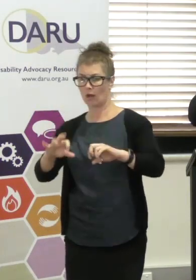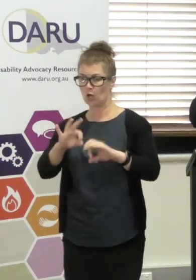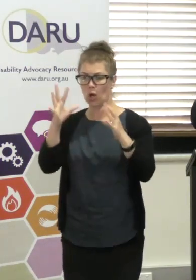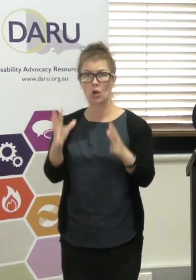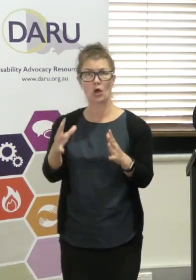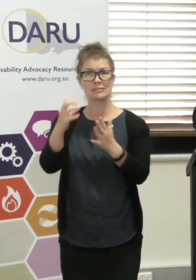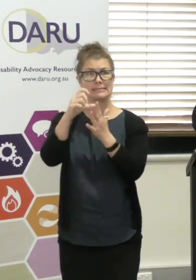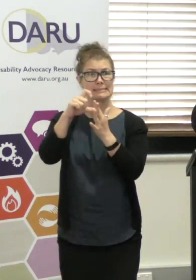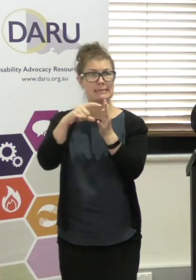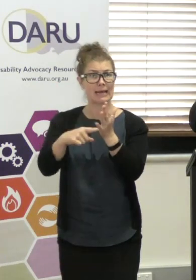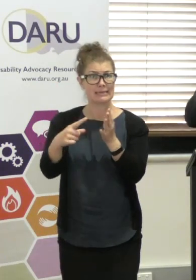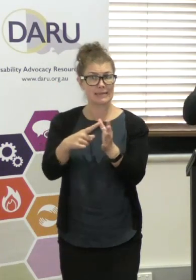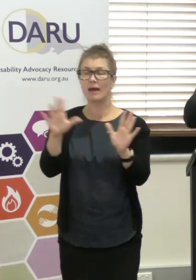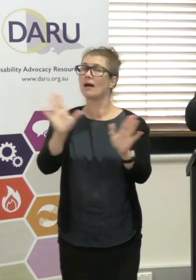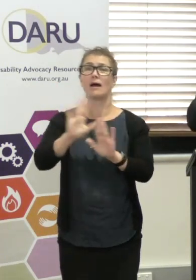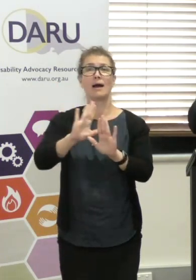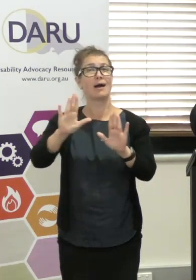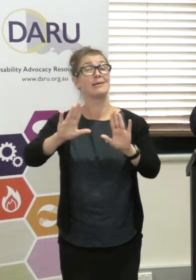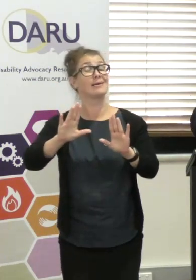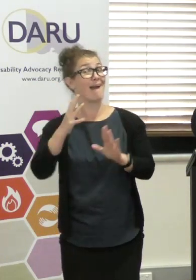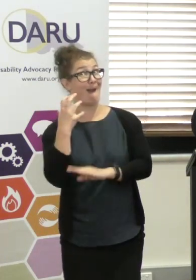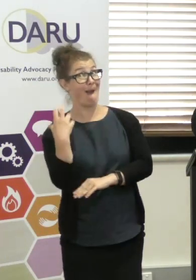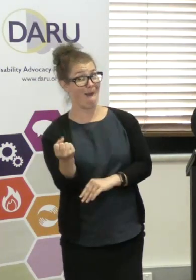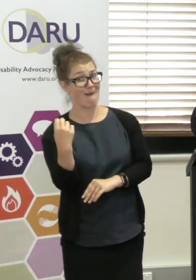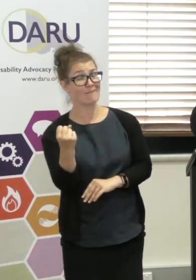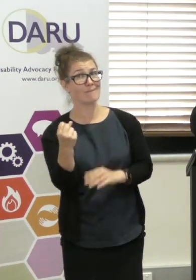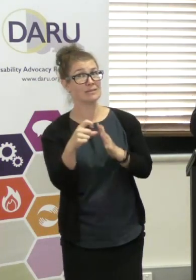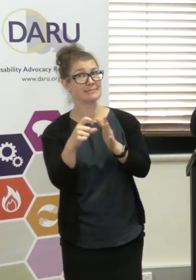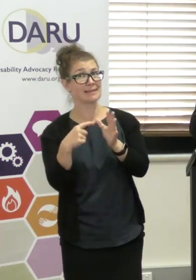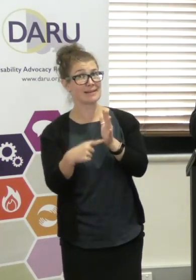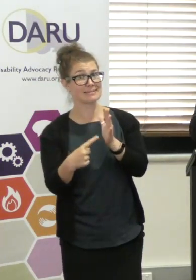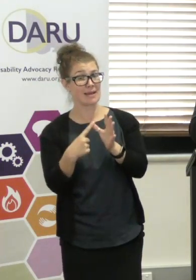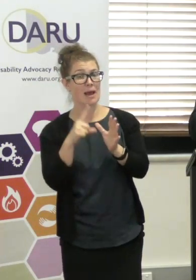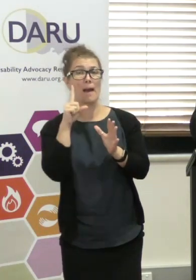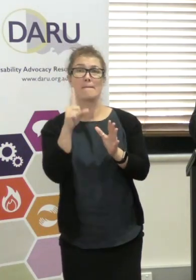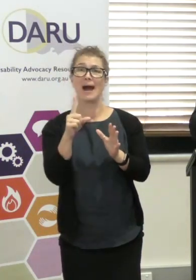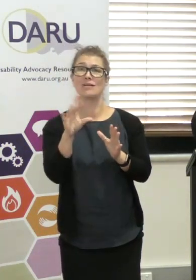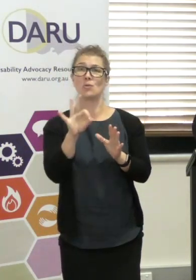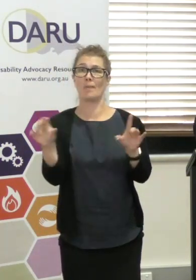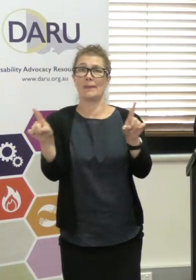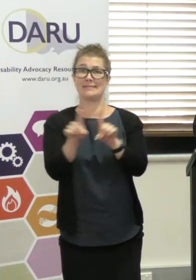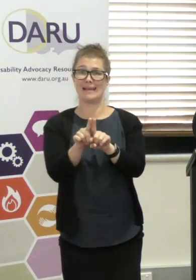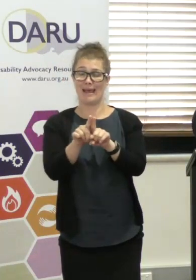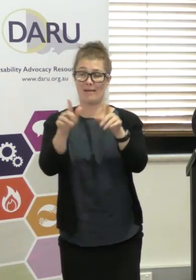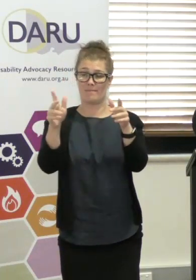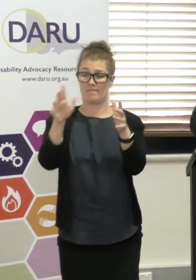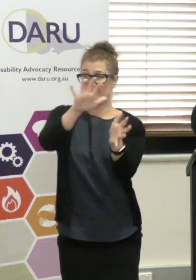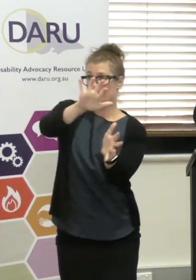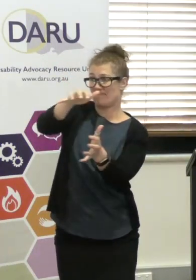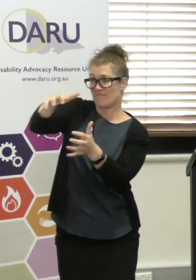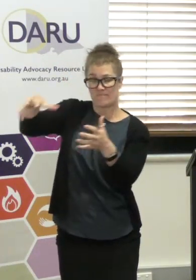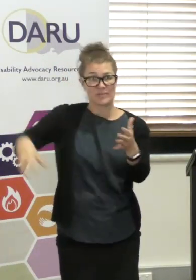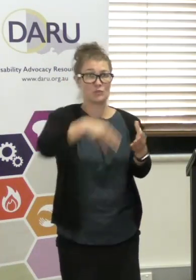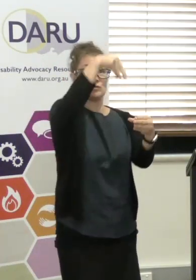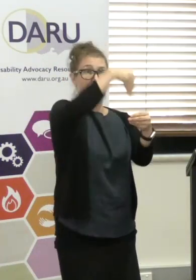different message I want to send to you. There is data there, but it's often not configured and structured away to support